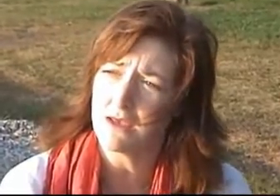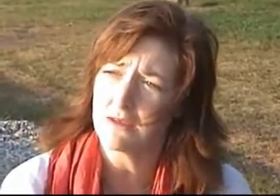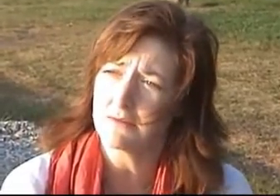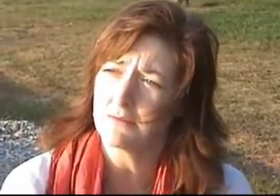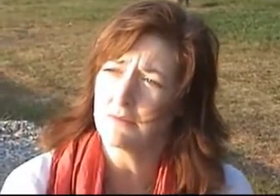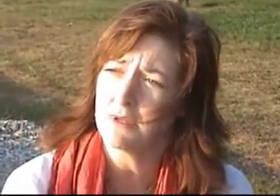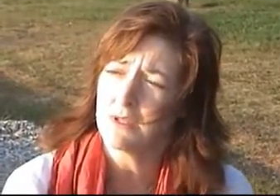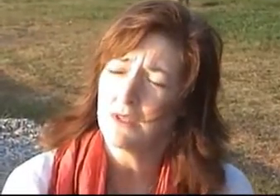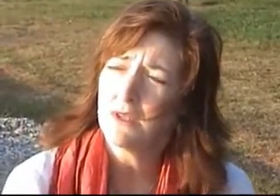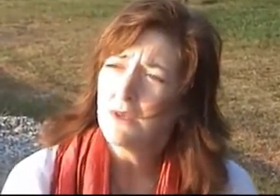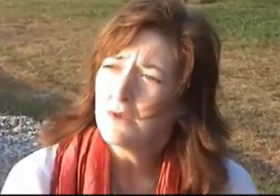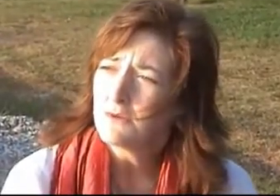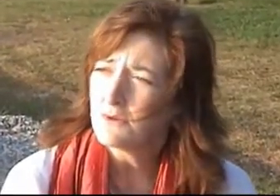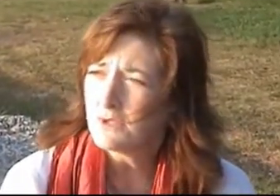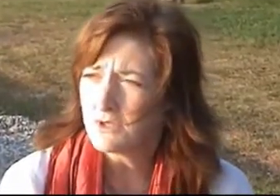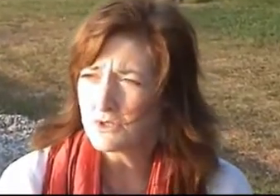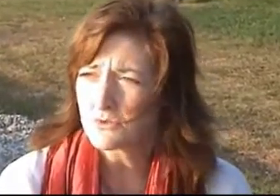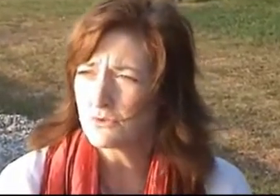V'Hayam